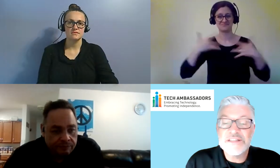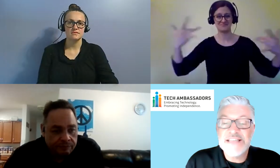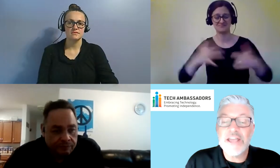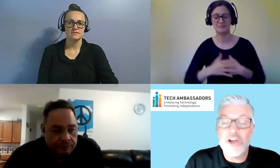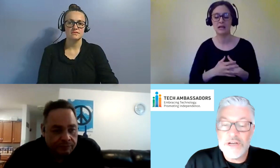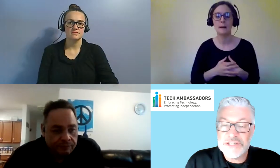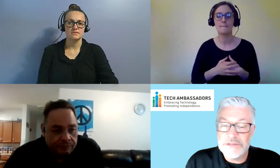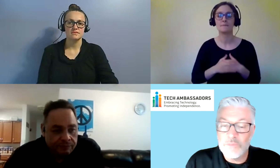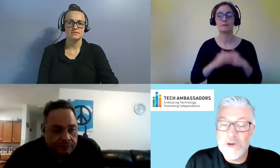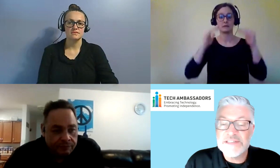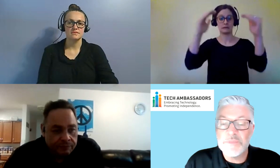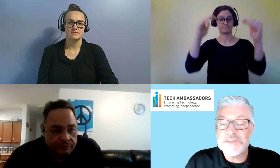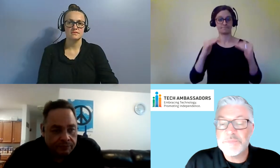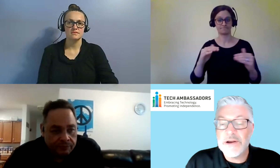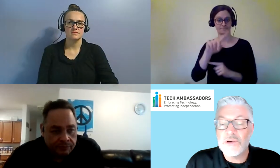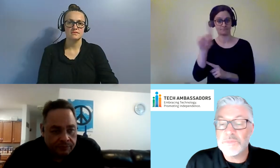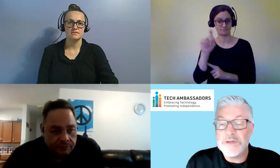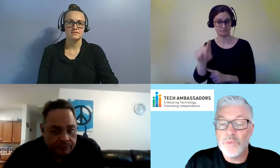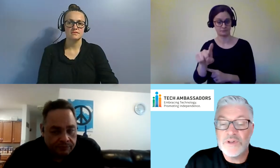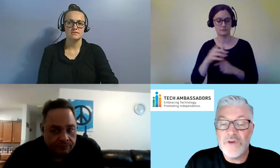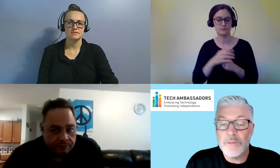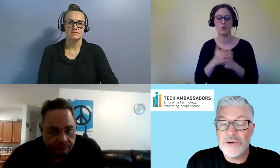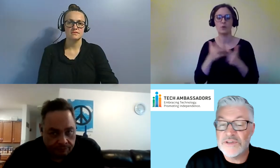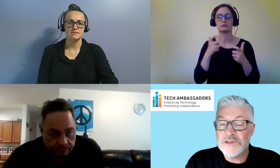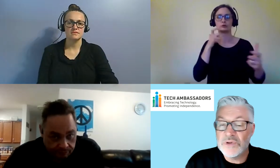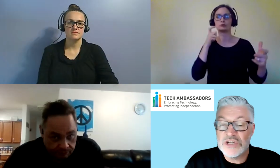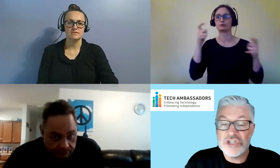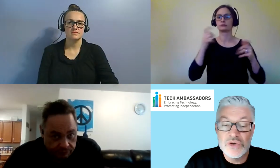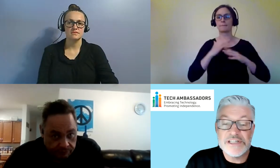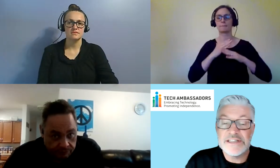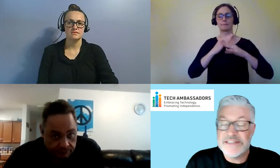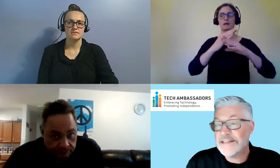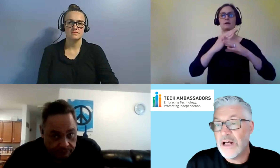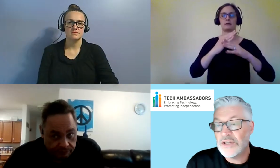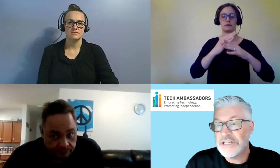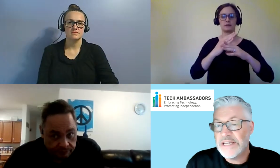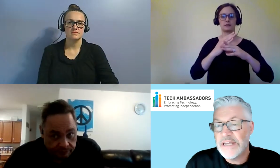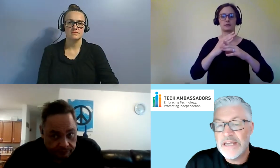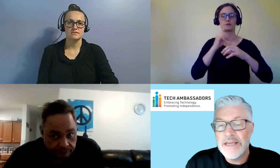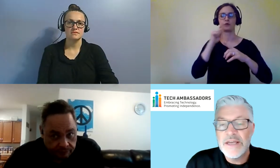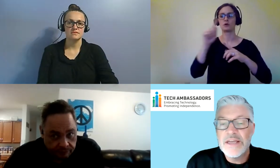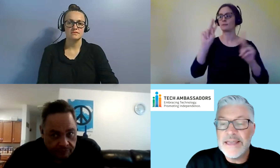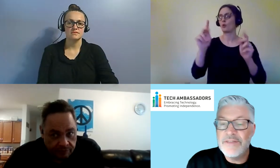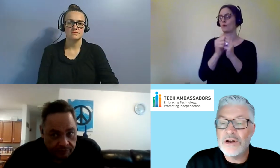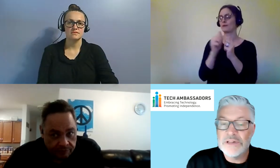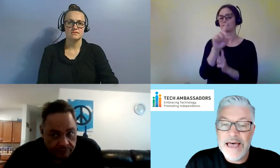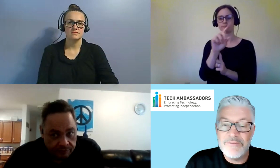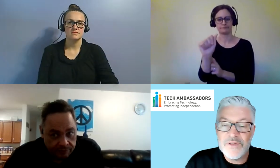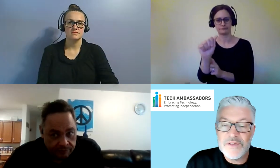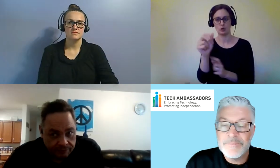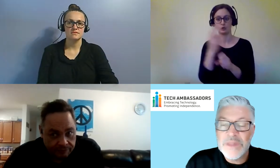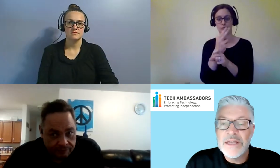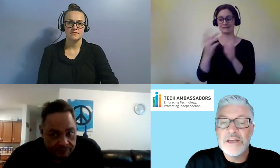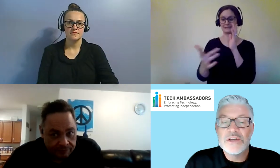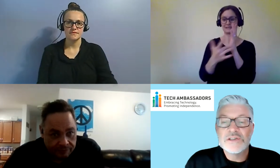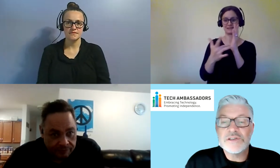And then the second question, what is the biggest barrier to people with developmental disabilities using technology in their